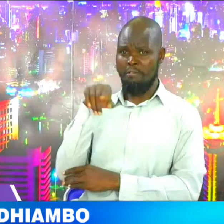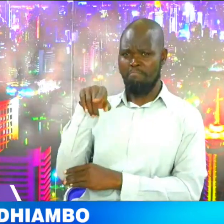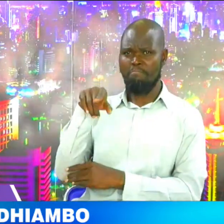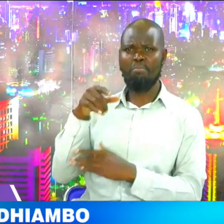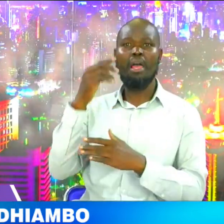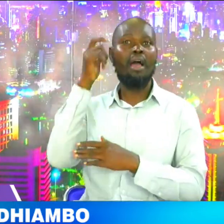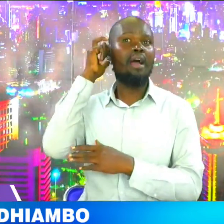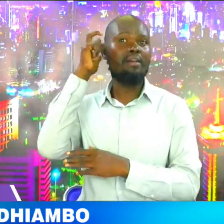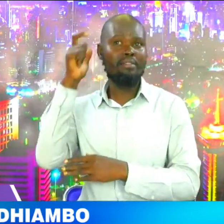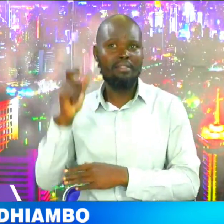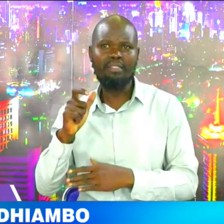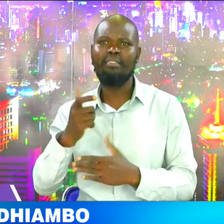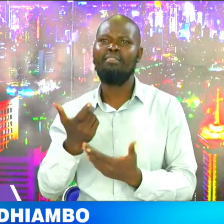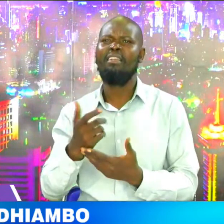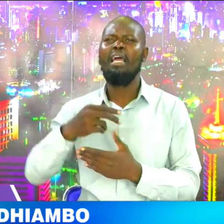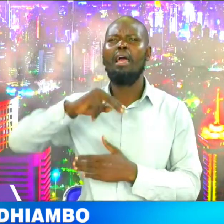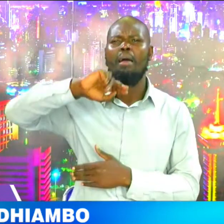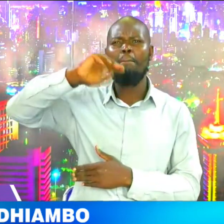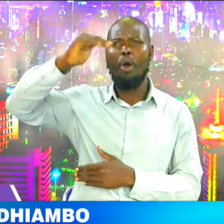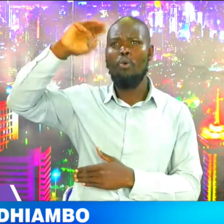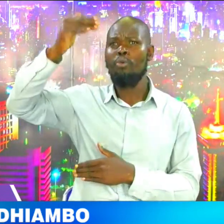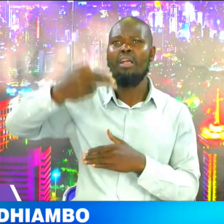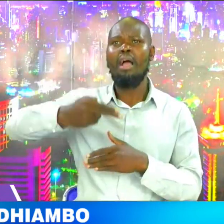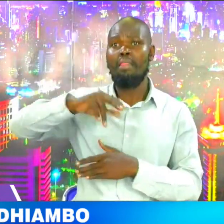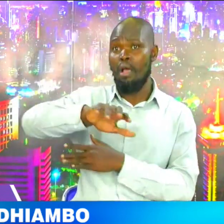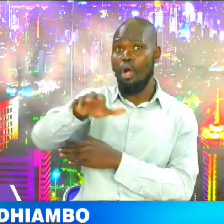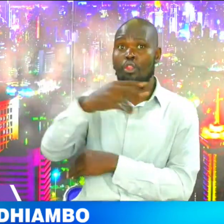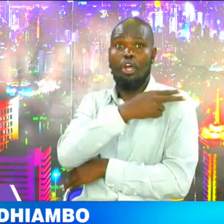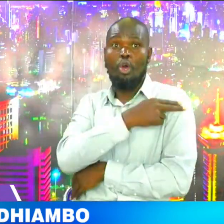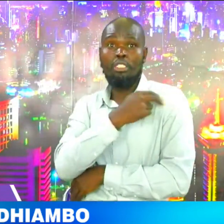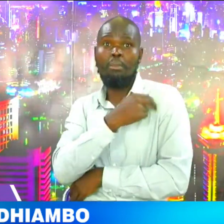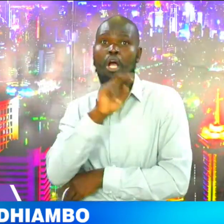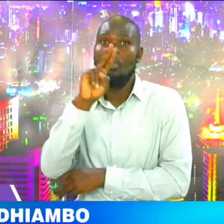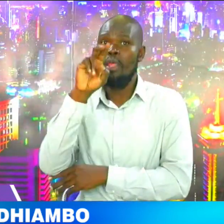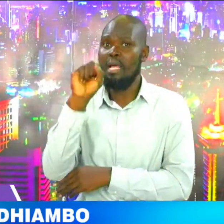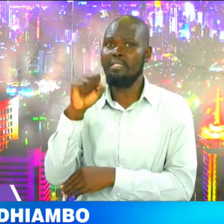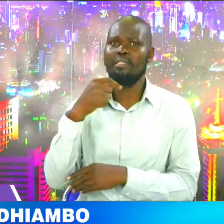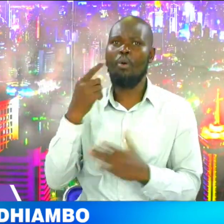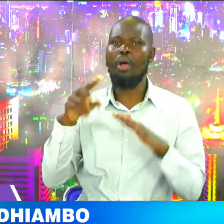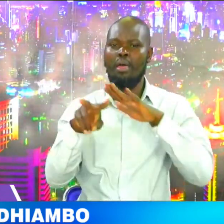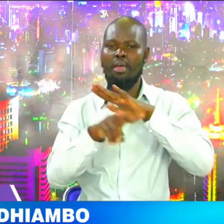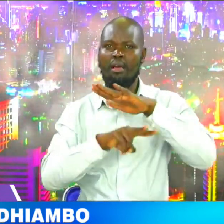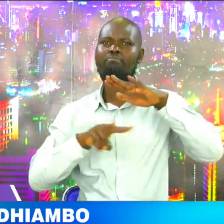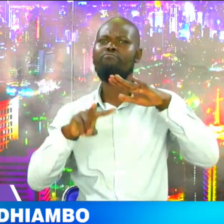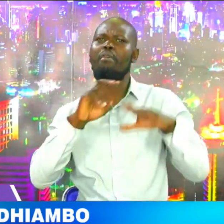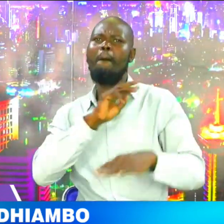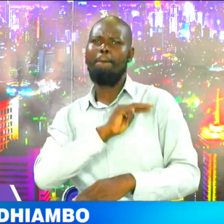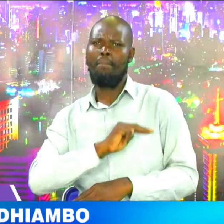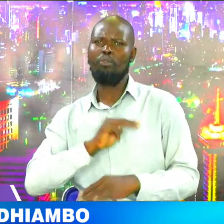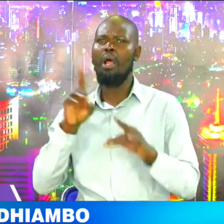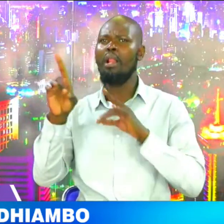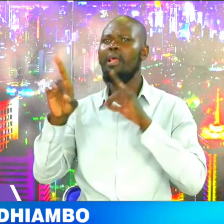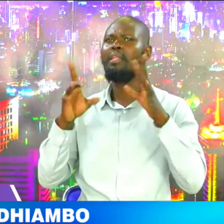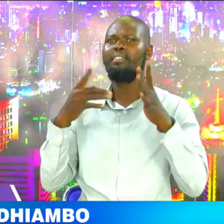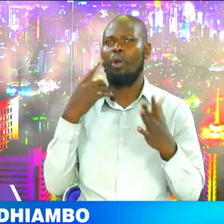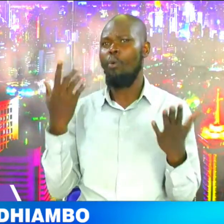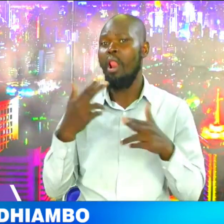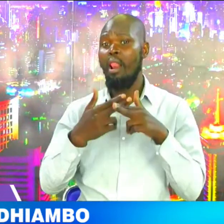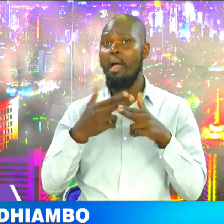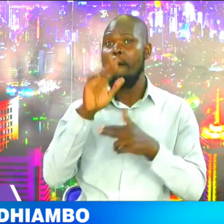by reaching the Saturation and Epidemic Control RISE project is capable of making medical grade oxygen from air